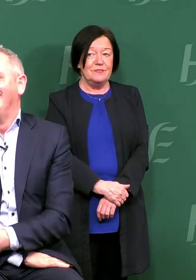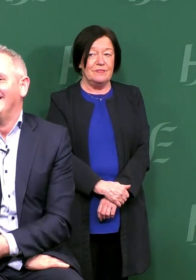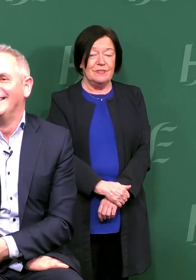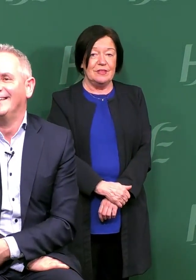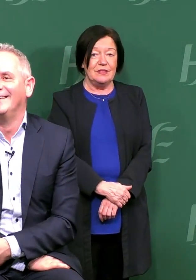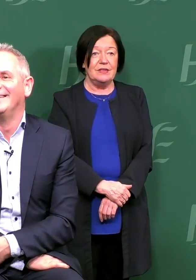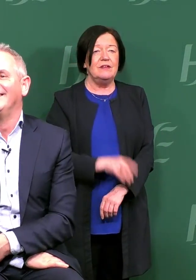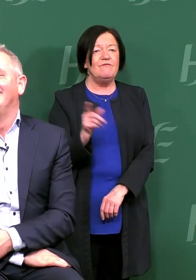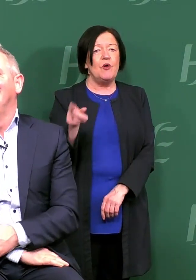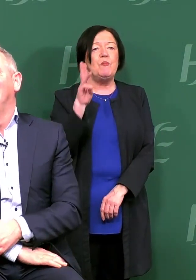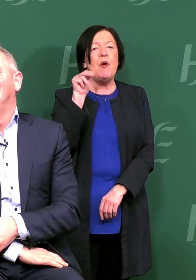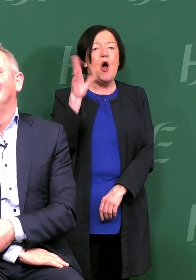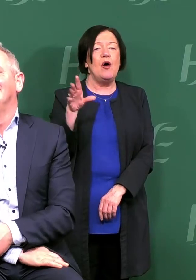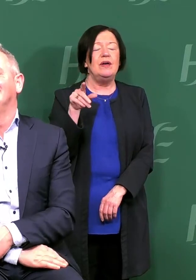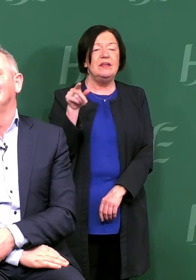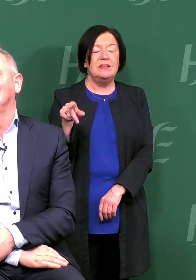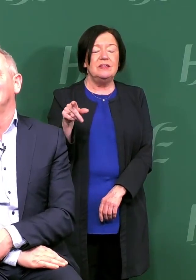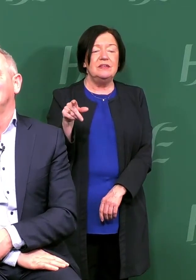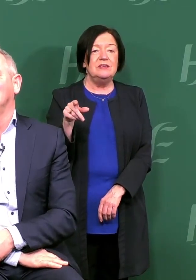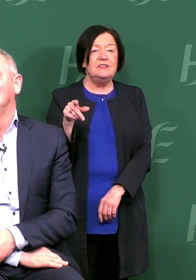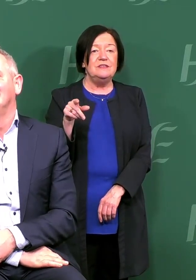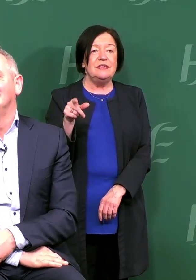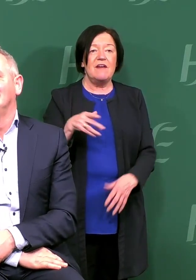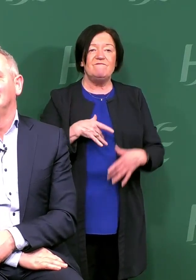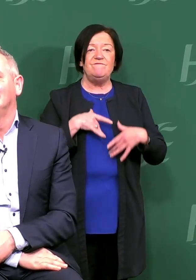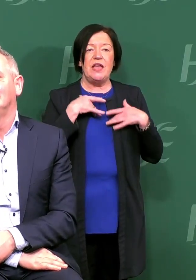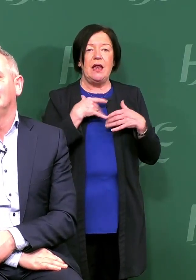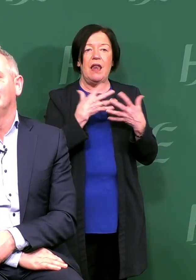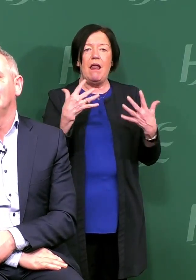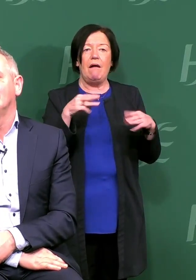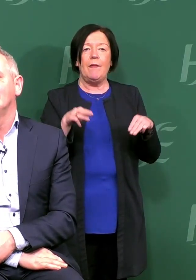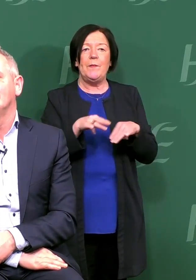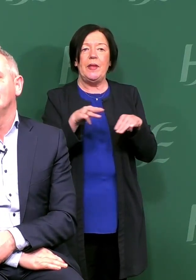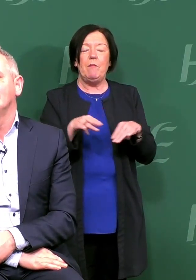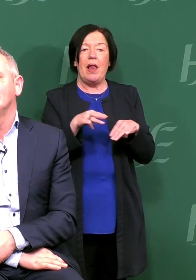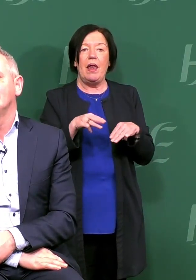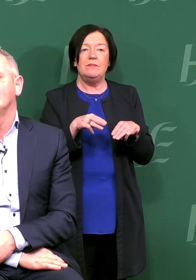Just for yourself, Paul, I think there's very much a feeling of a lot of people that,